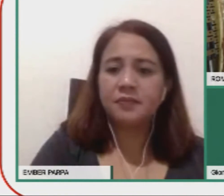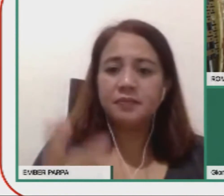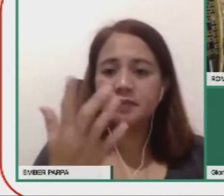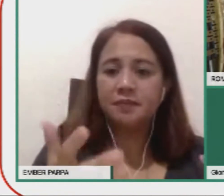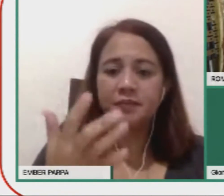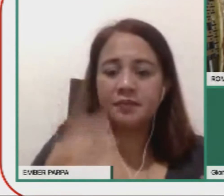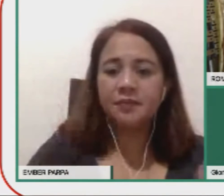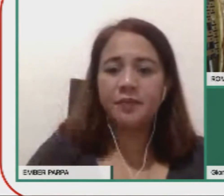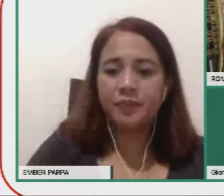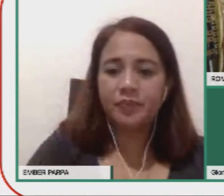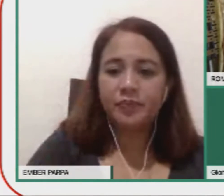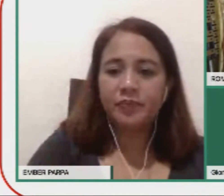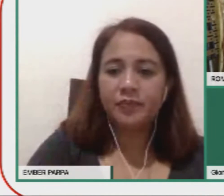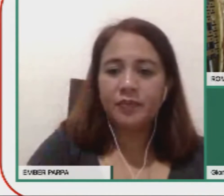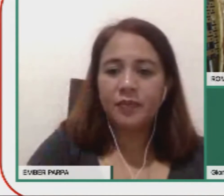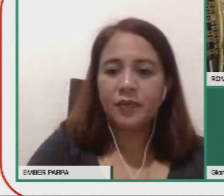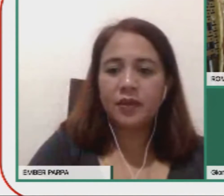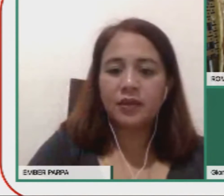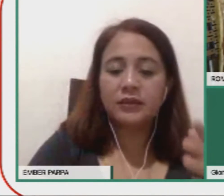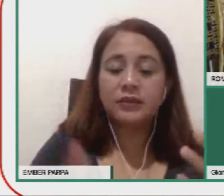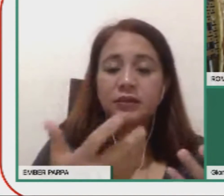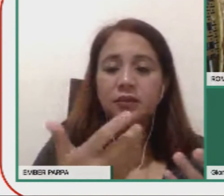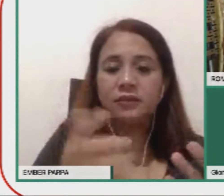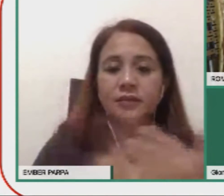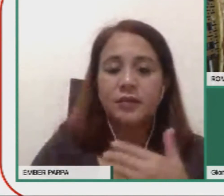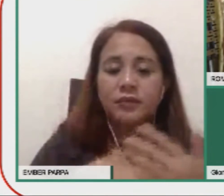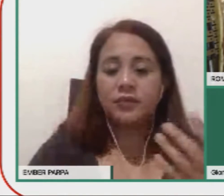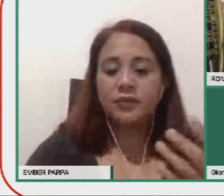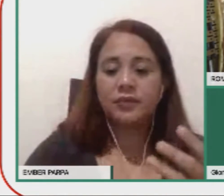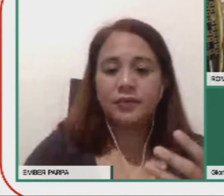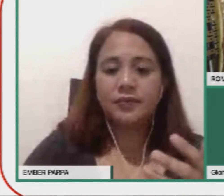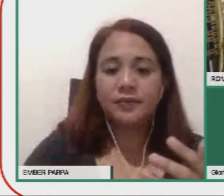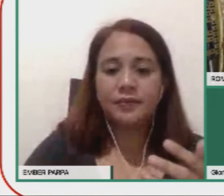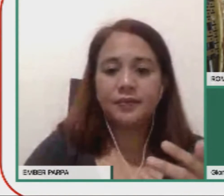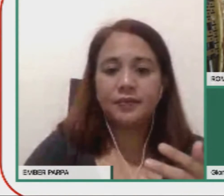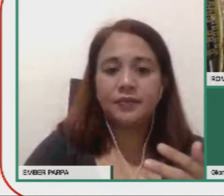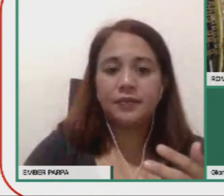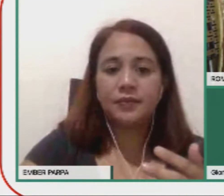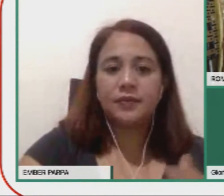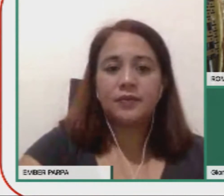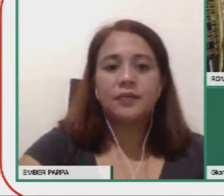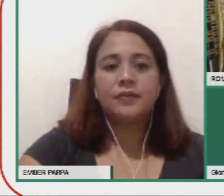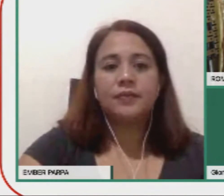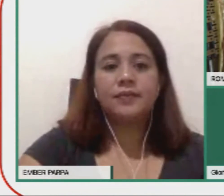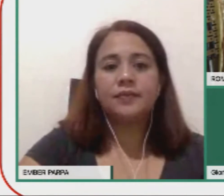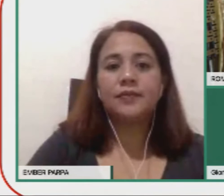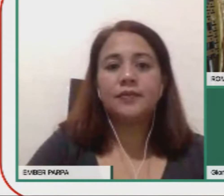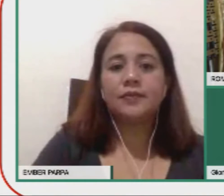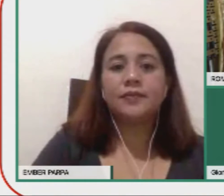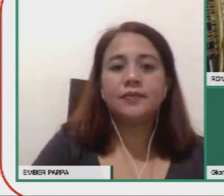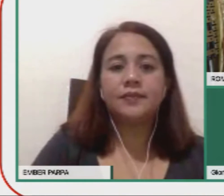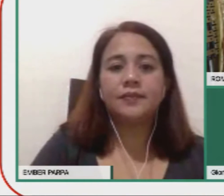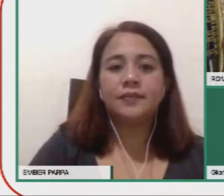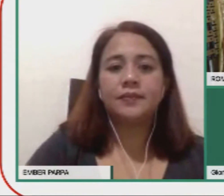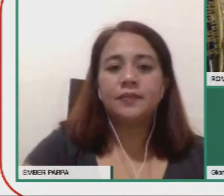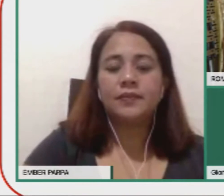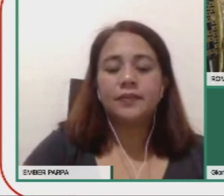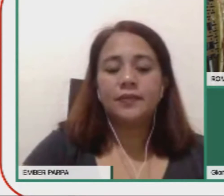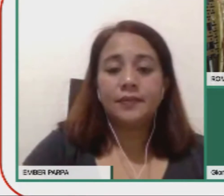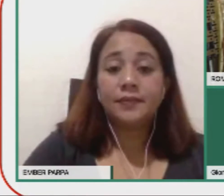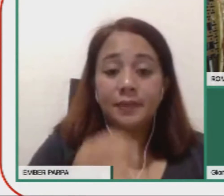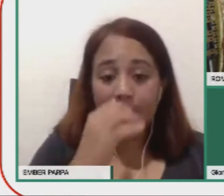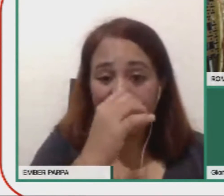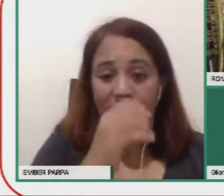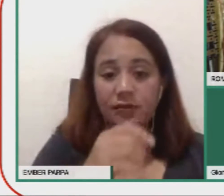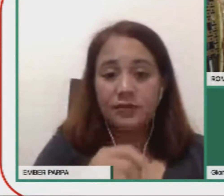alisin mo na yung mic. Alisin mo yung mic. Alisin mo na. Let's use the phone microphone. Alisin mo na siya.